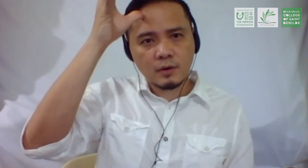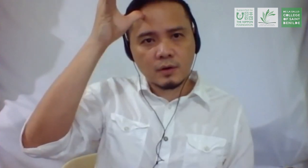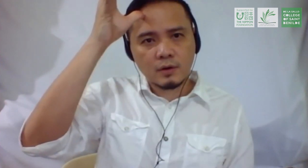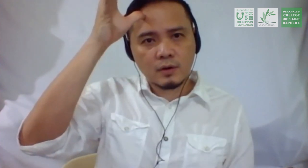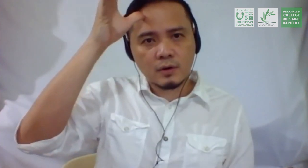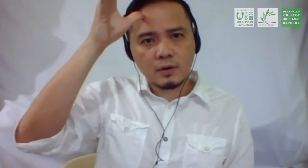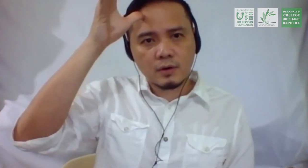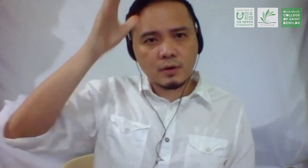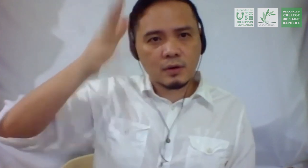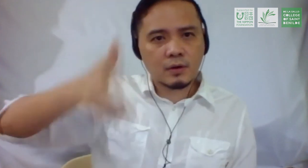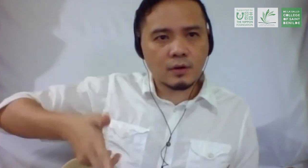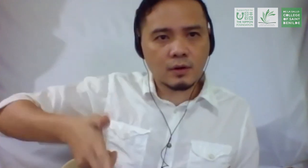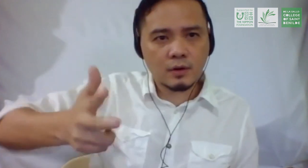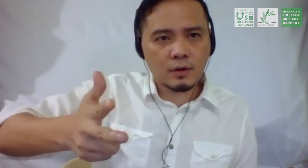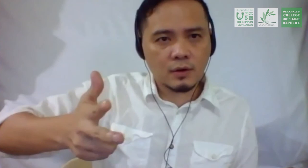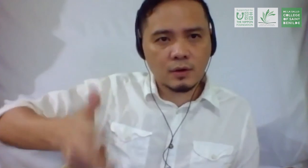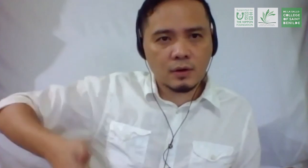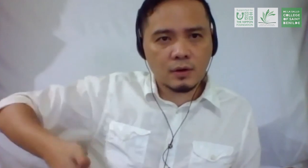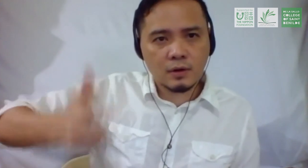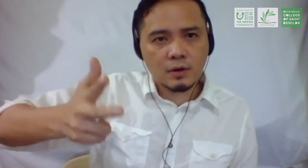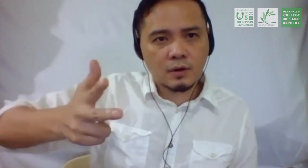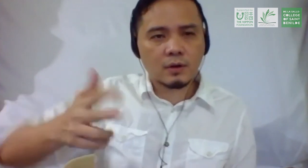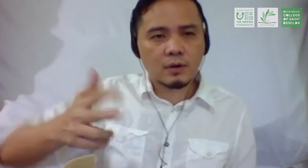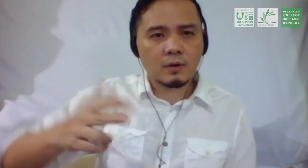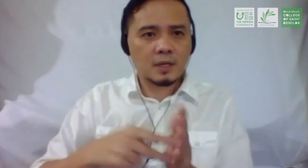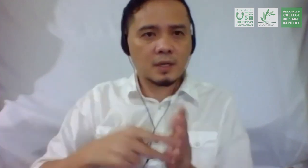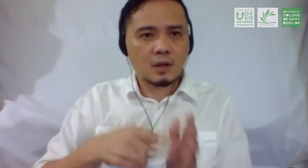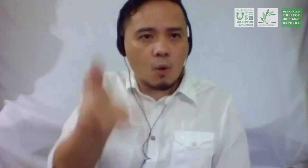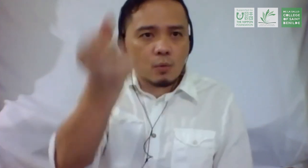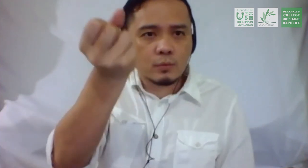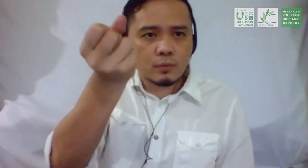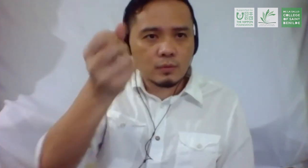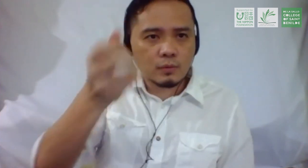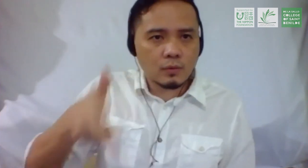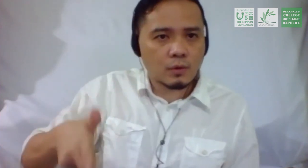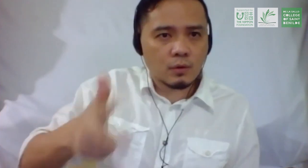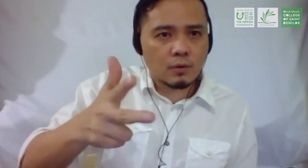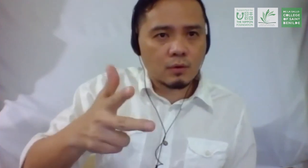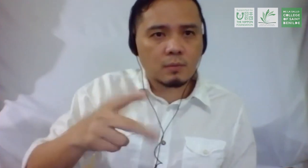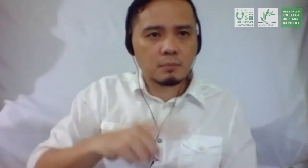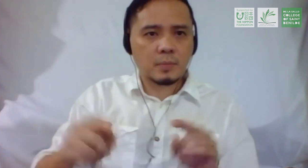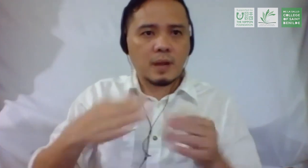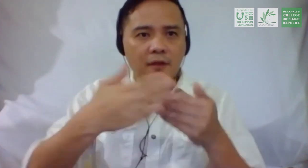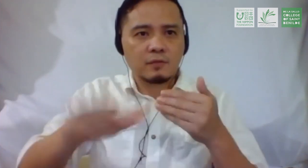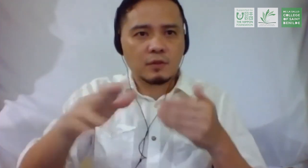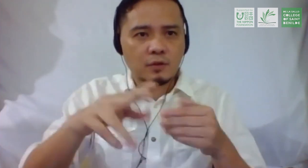like this is the possessive form, but it only goes after the noun.